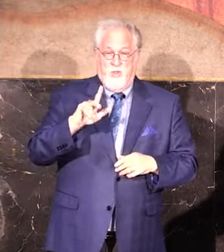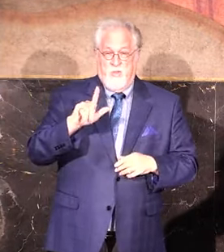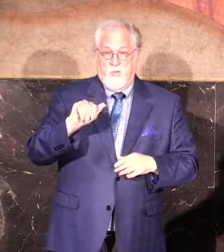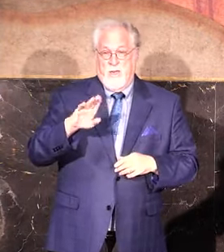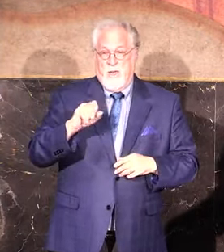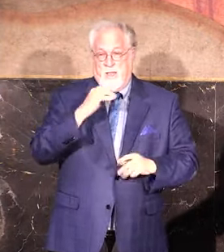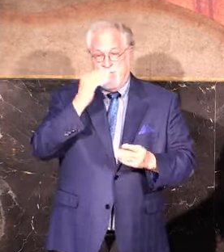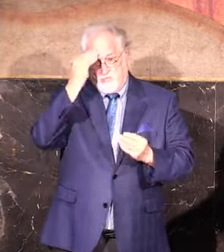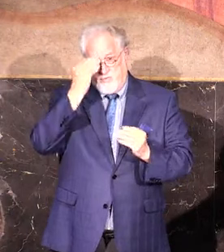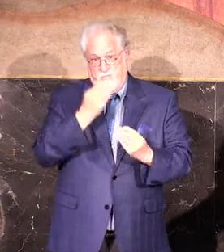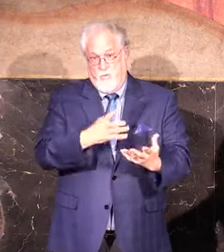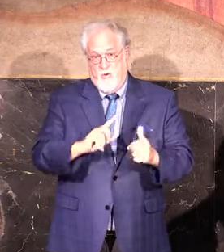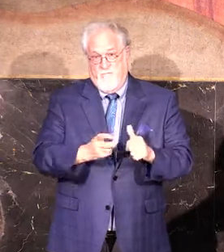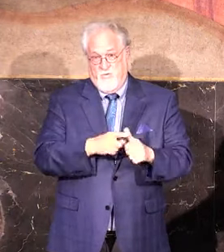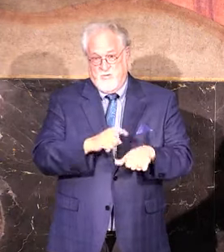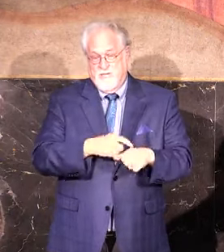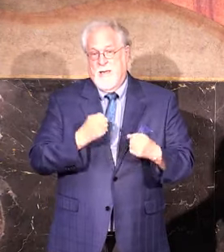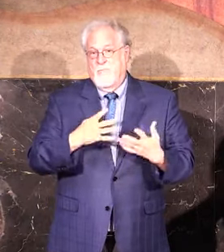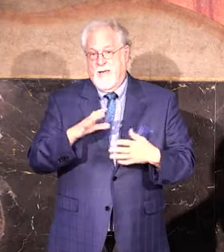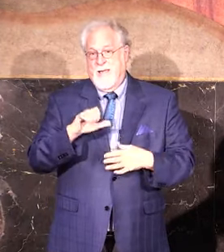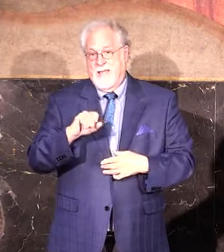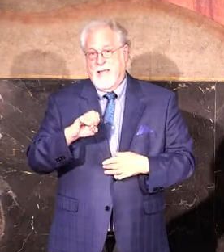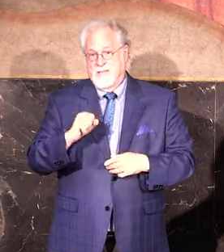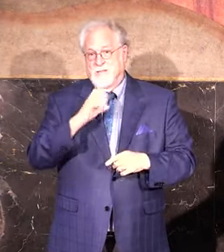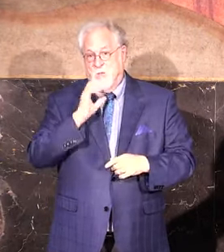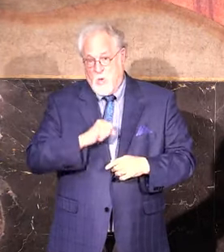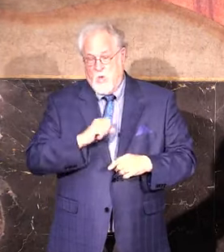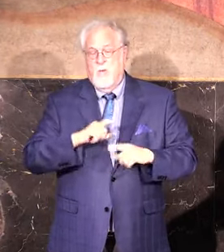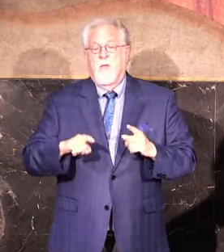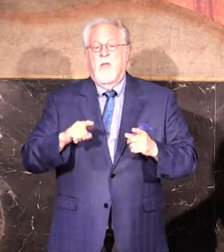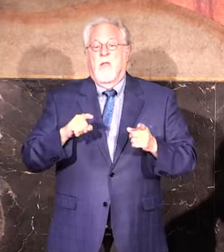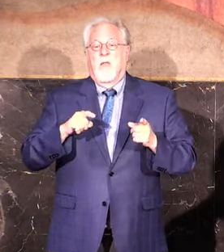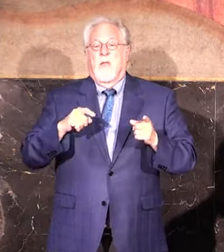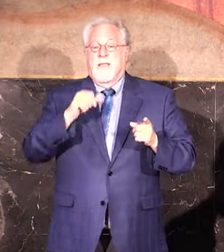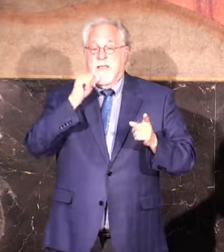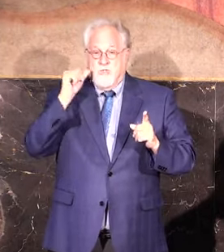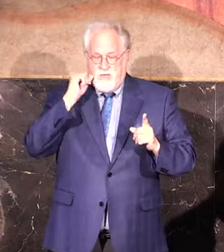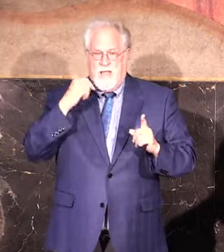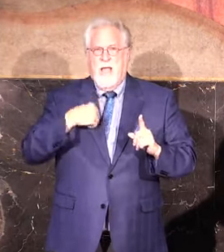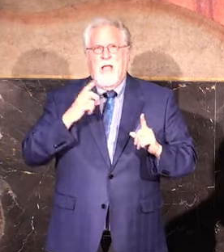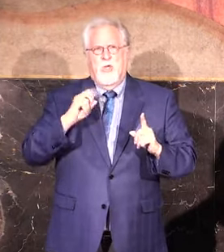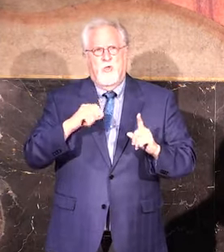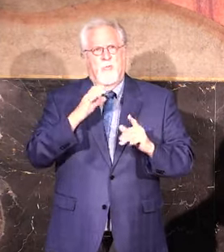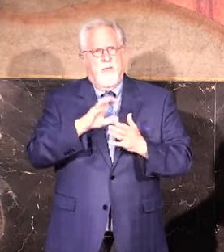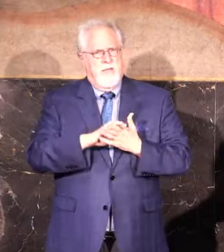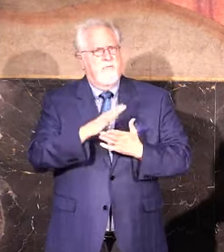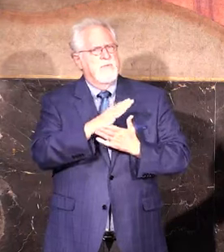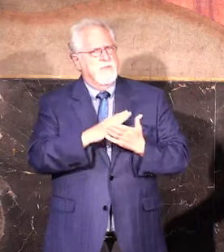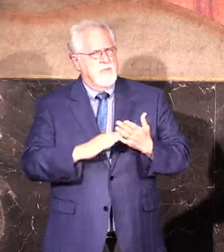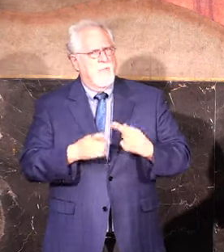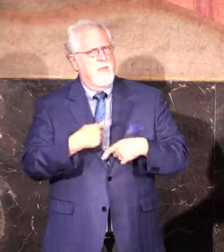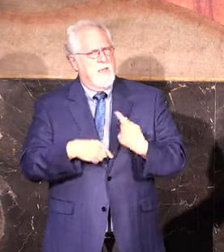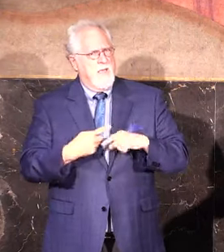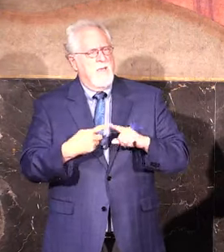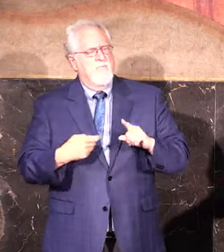first time and many of those cases were old. But of those cases we reported yesterday, I do believe that some of those came from